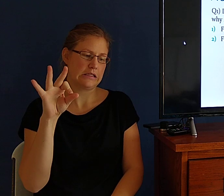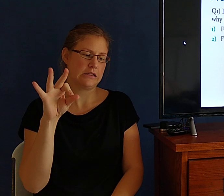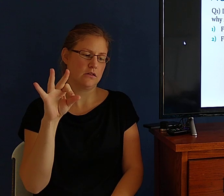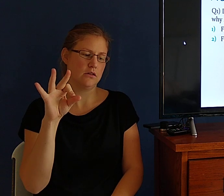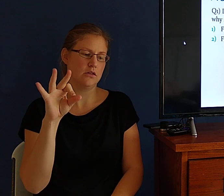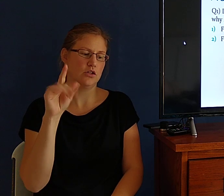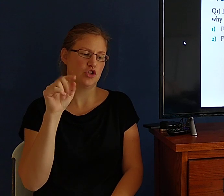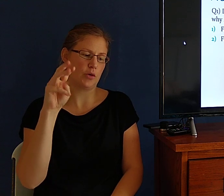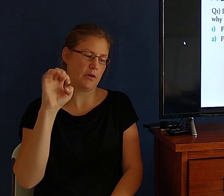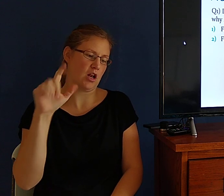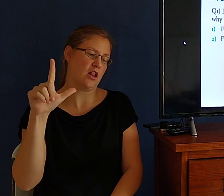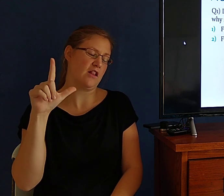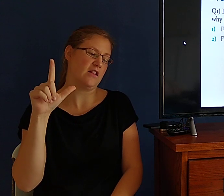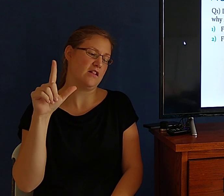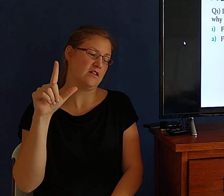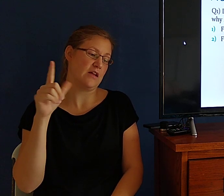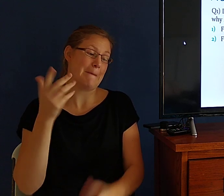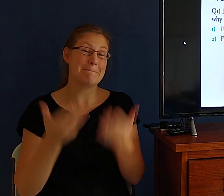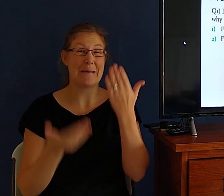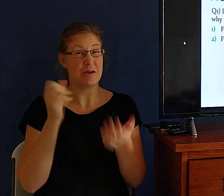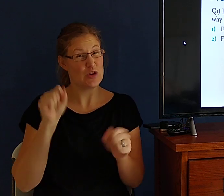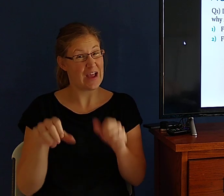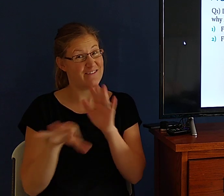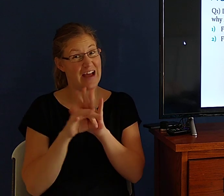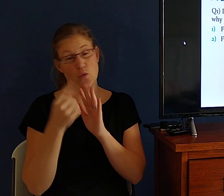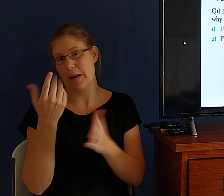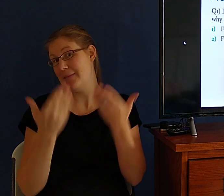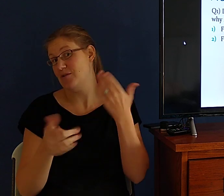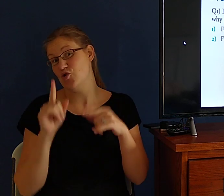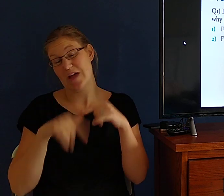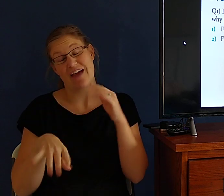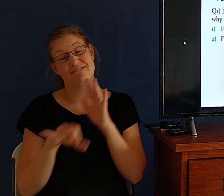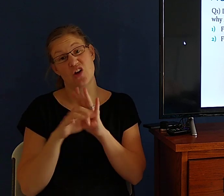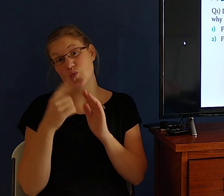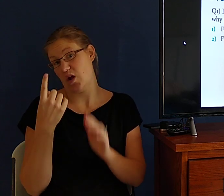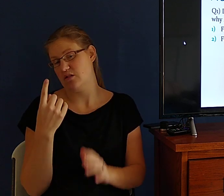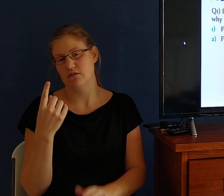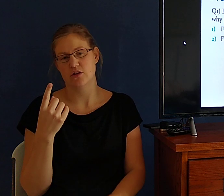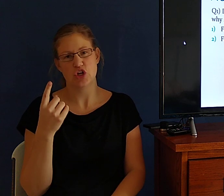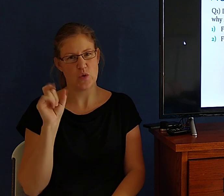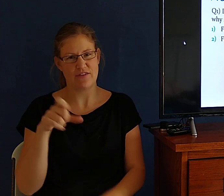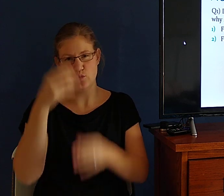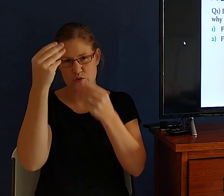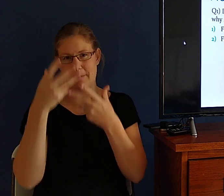terminal vertices. Maybe you can find one, and maybe you cannot find one, and you need to tell me why.